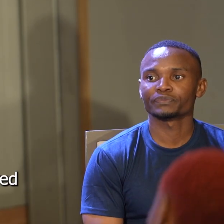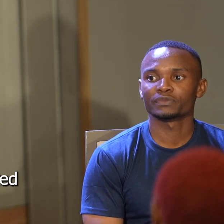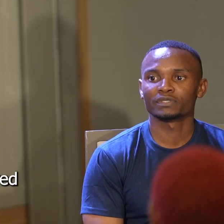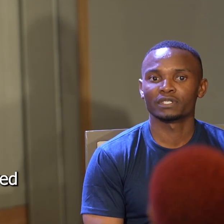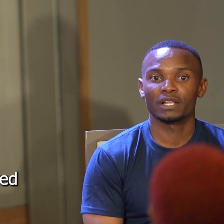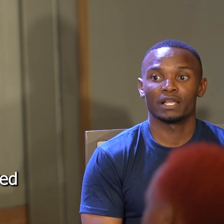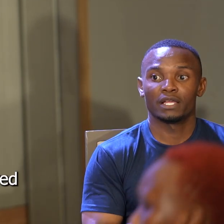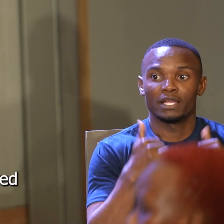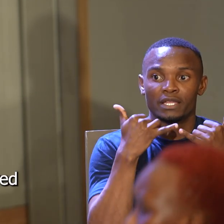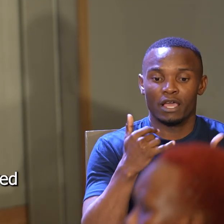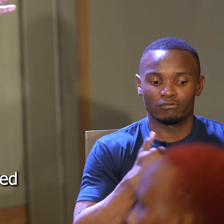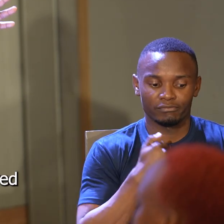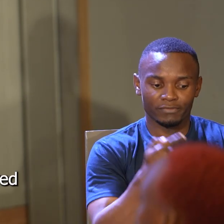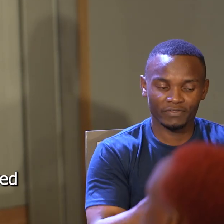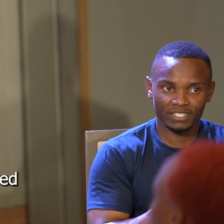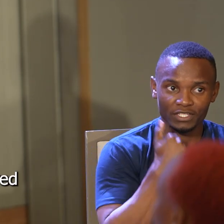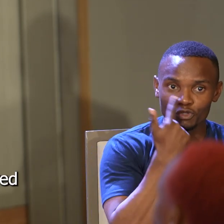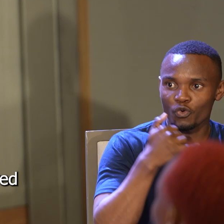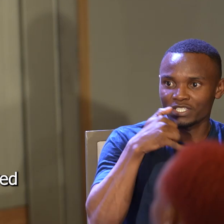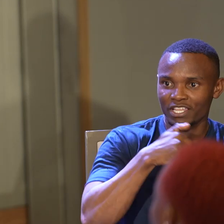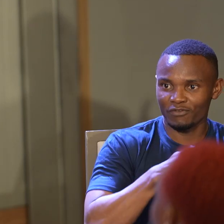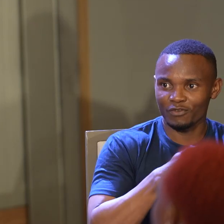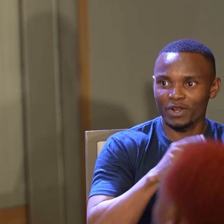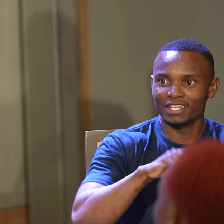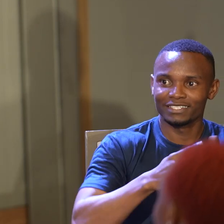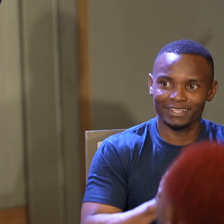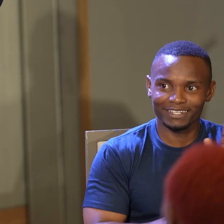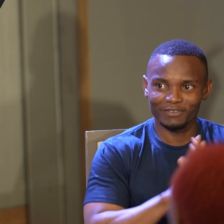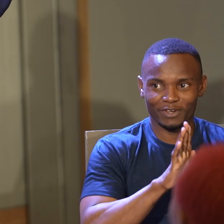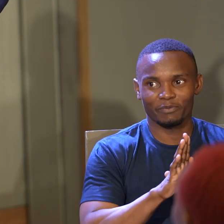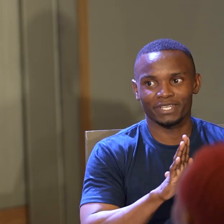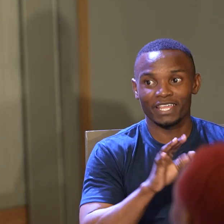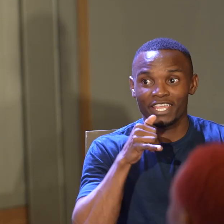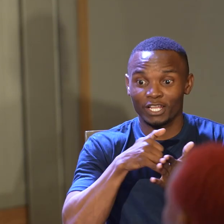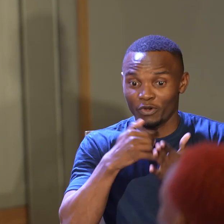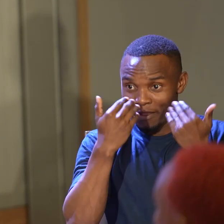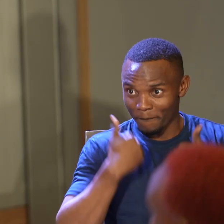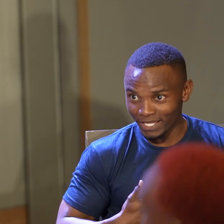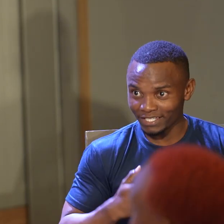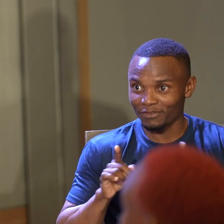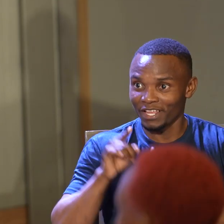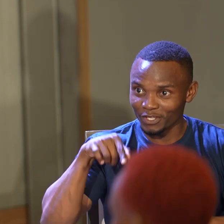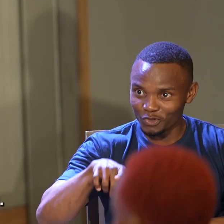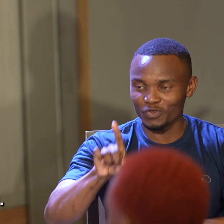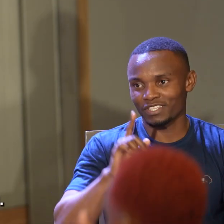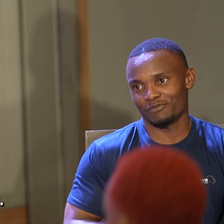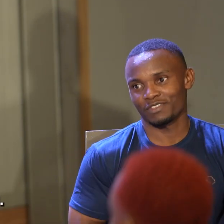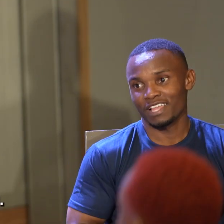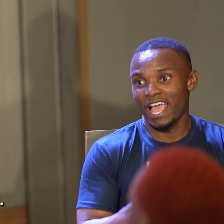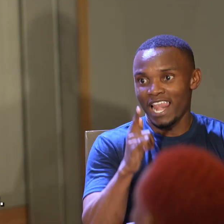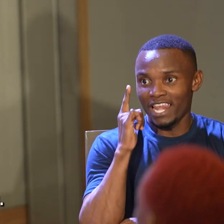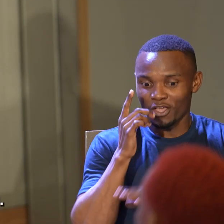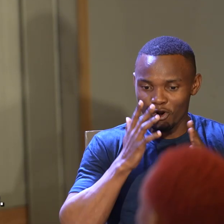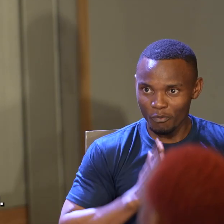I've covered who should be involved in standard development. That includes me and you, legal